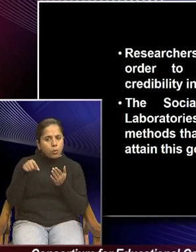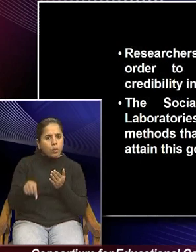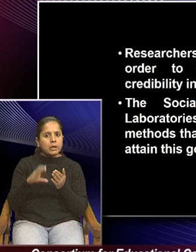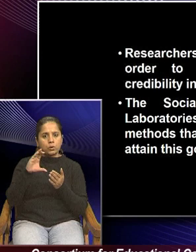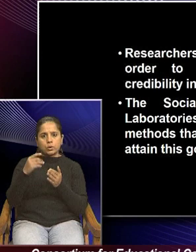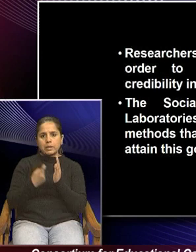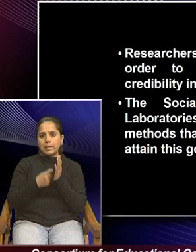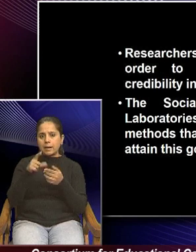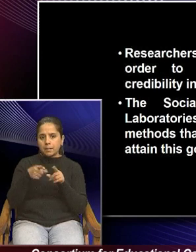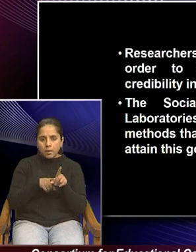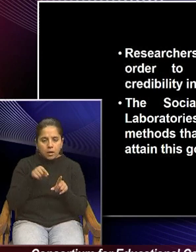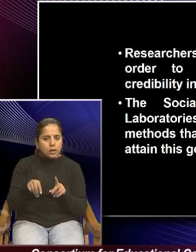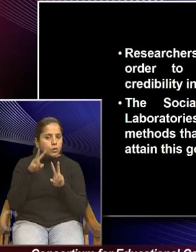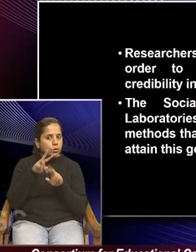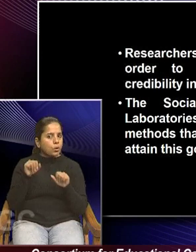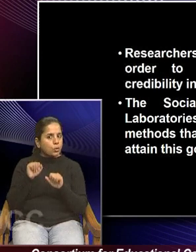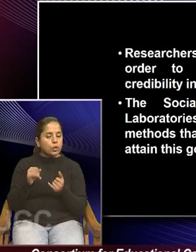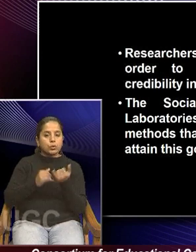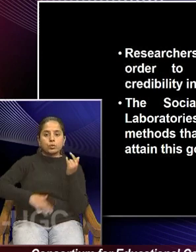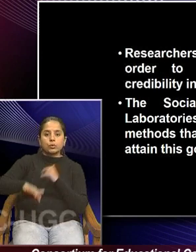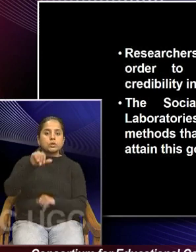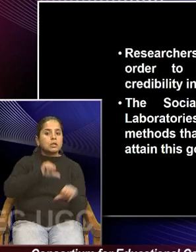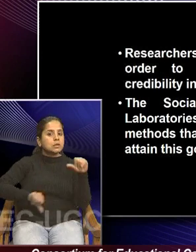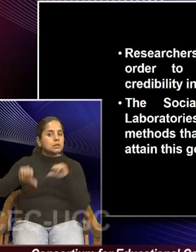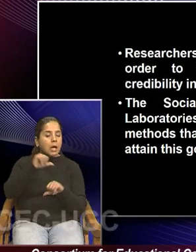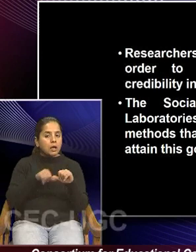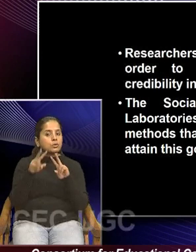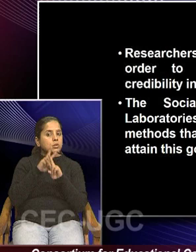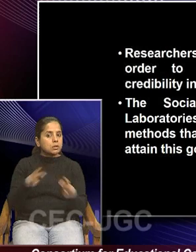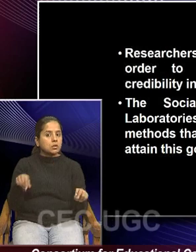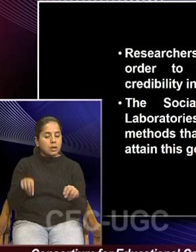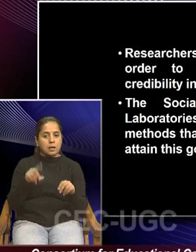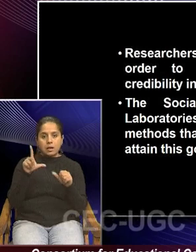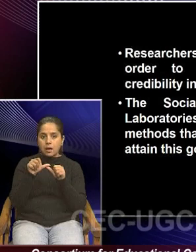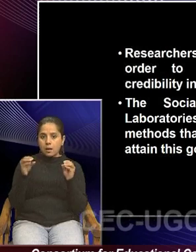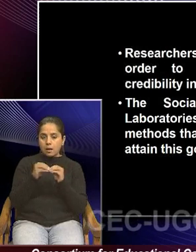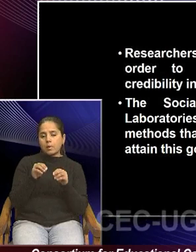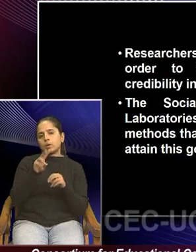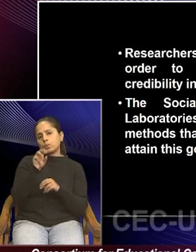in their research. The Social Science Research Laboratories 2018